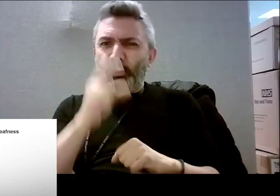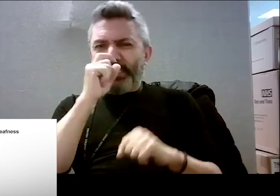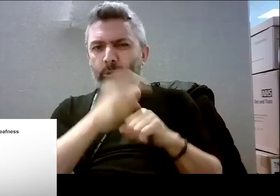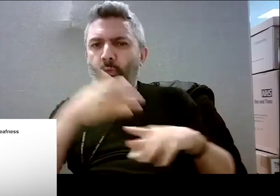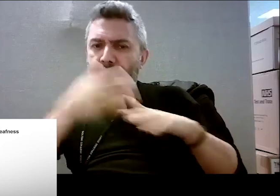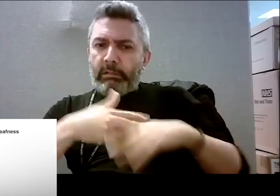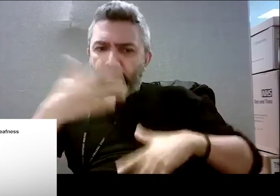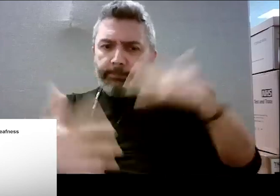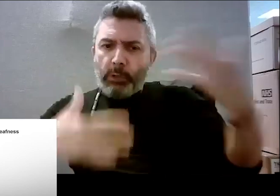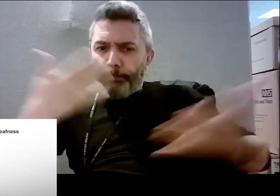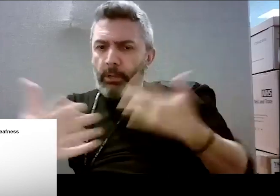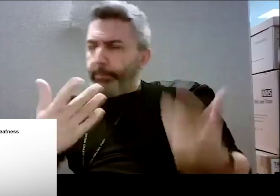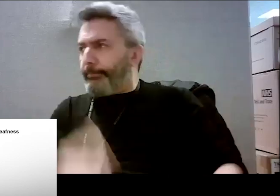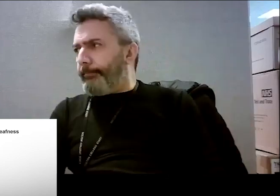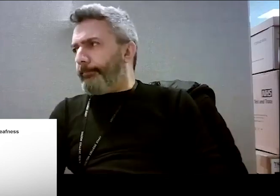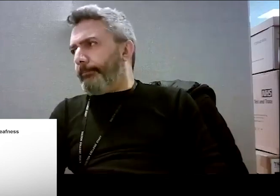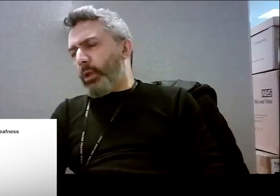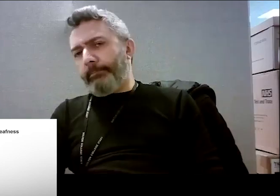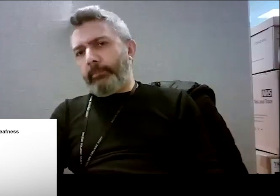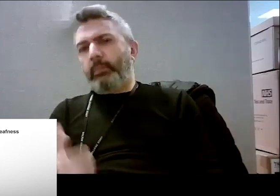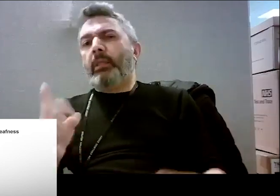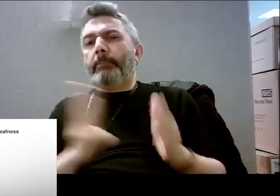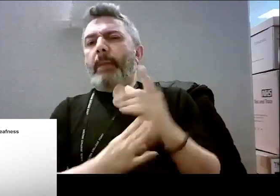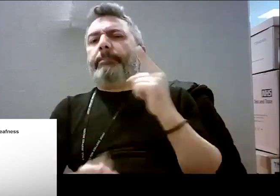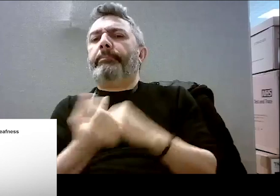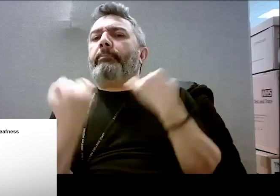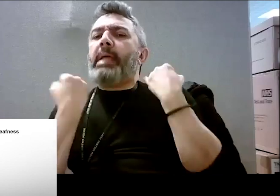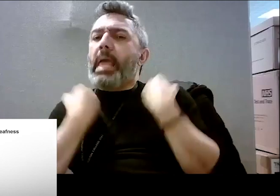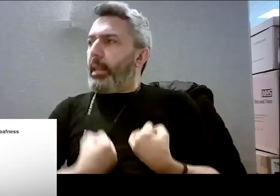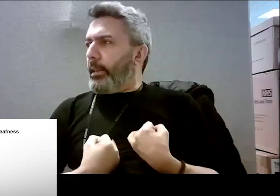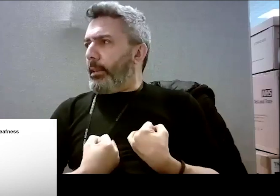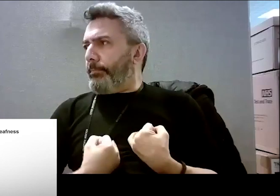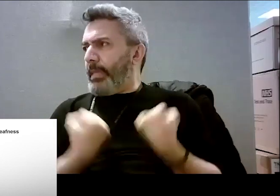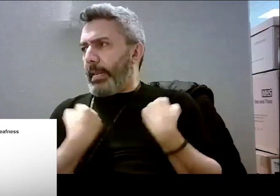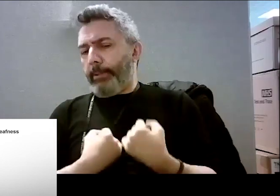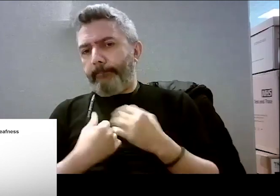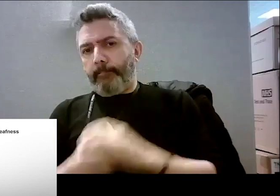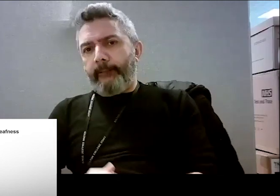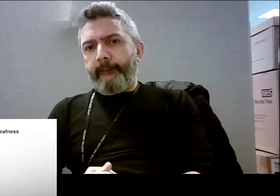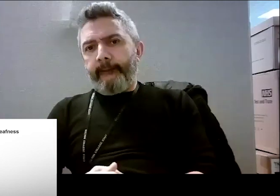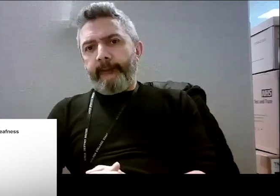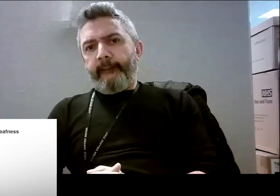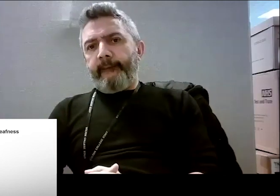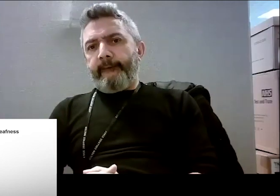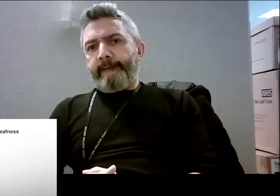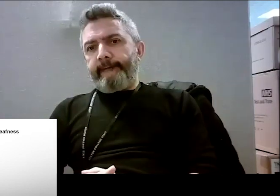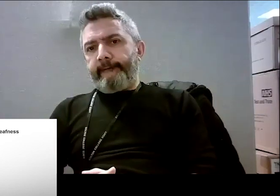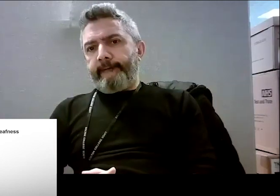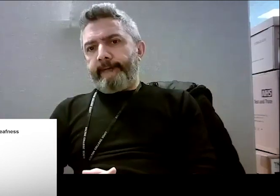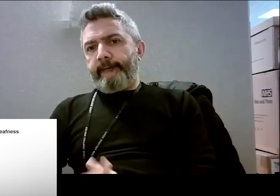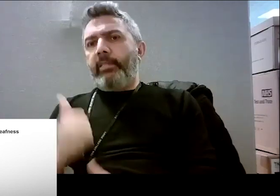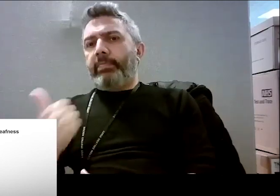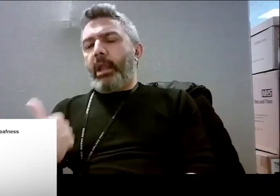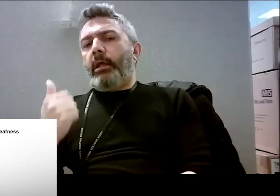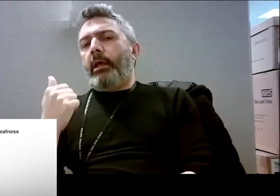said when my mum was pregnant with me, she became ill, probably looking after my brothers and my sisters.